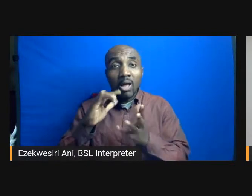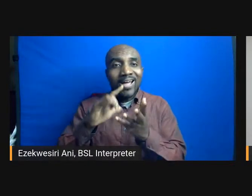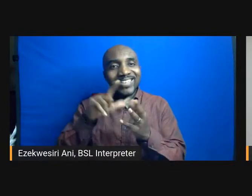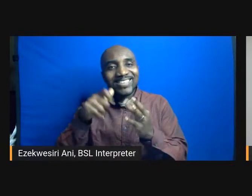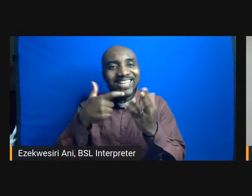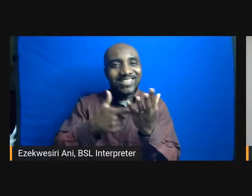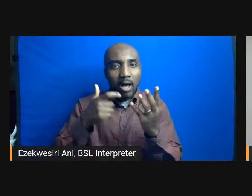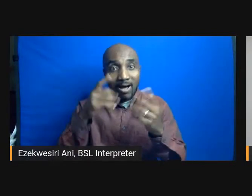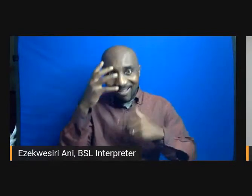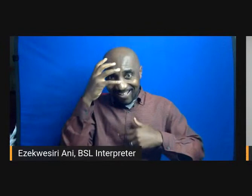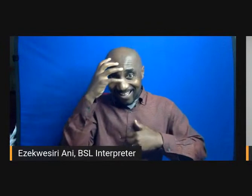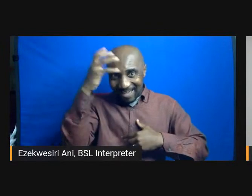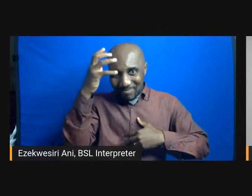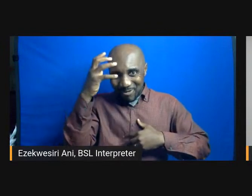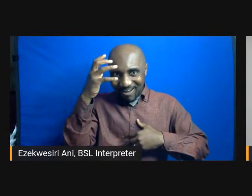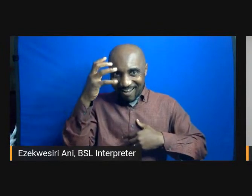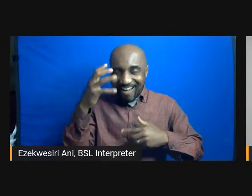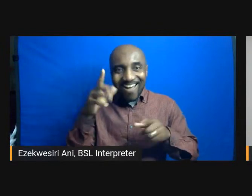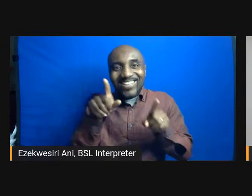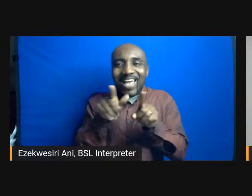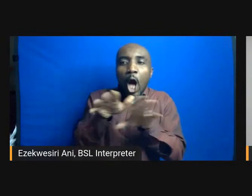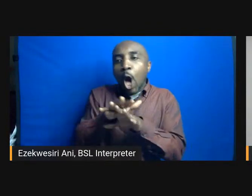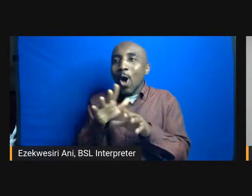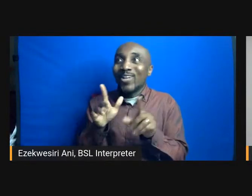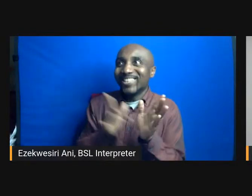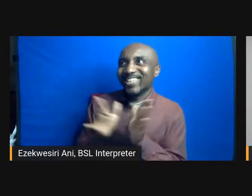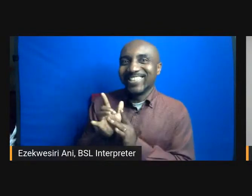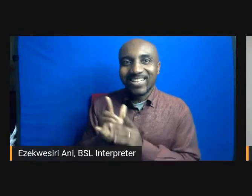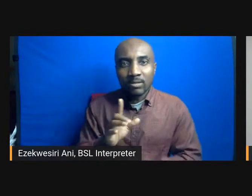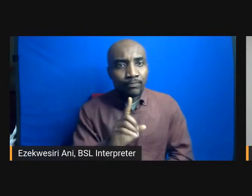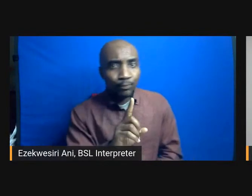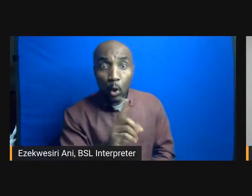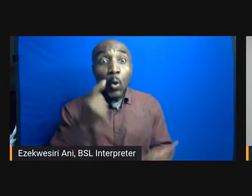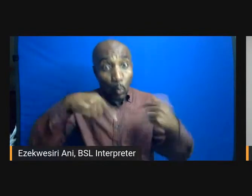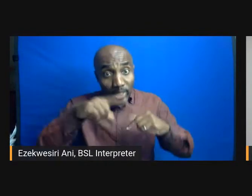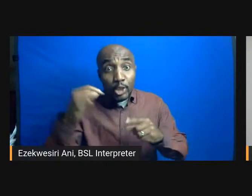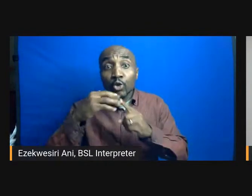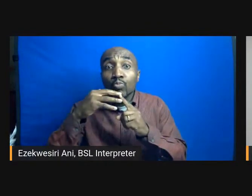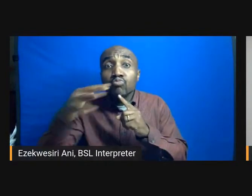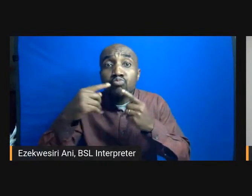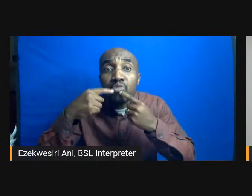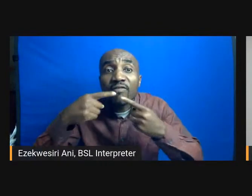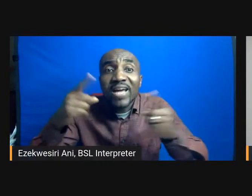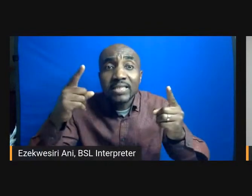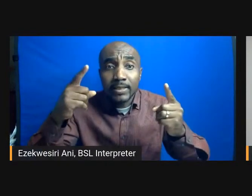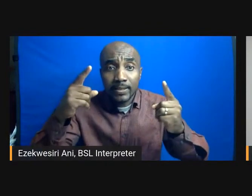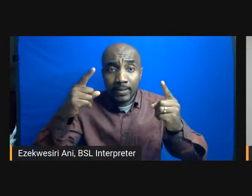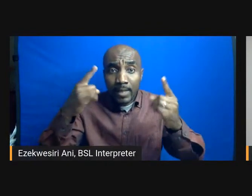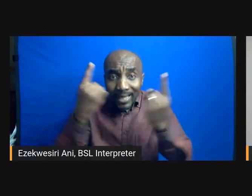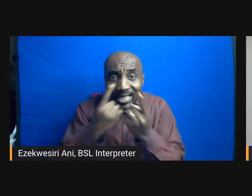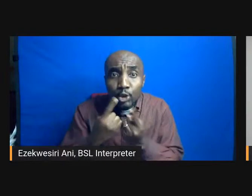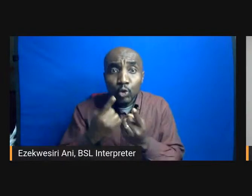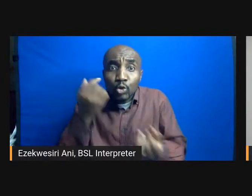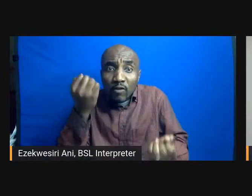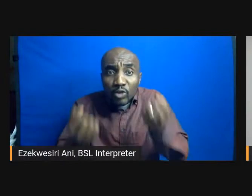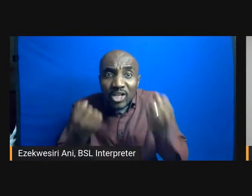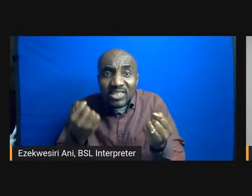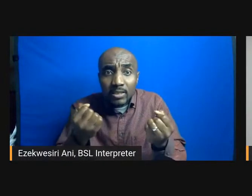Jesus. We are called to be prophetic and proactive on issues of justice and